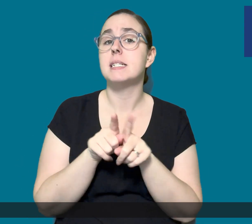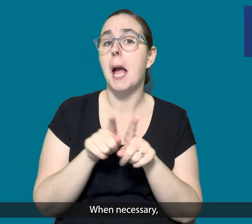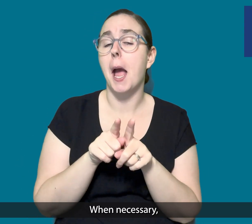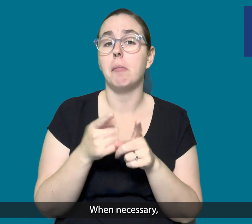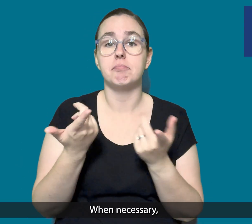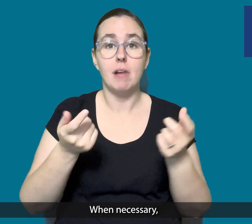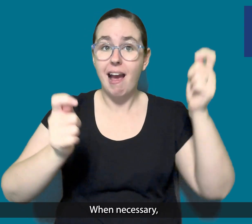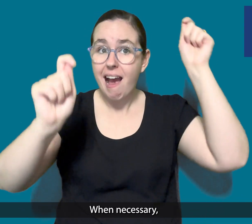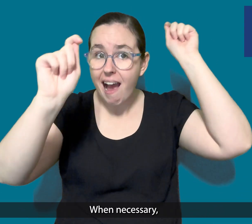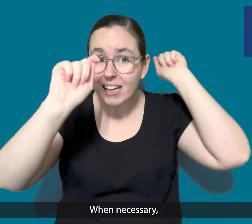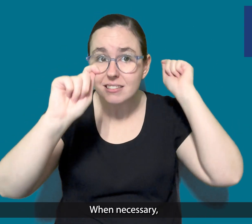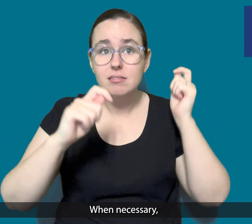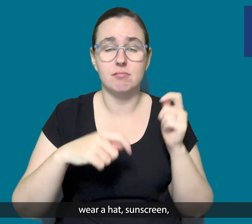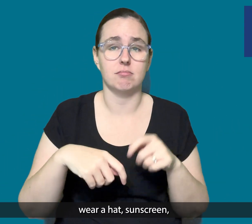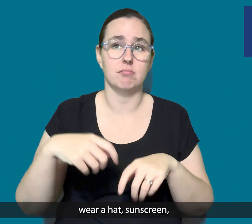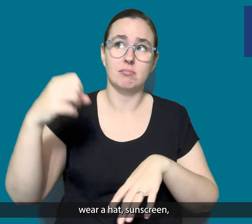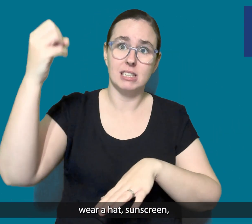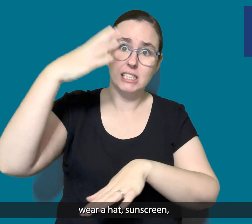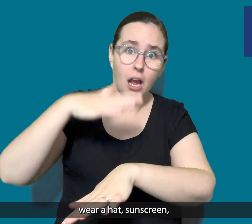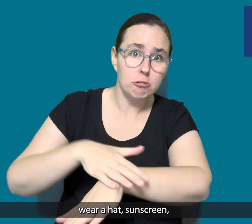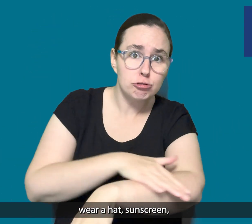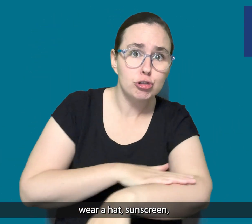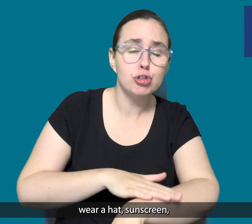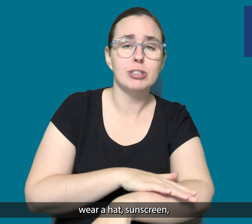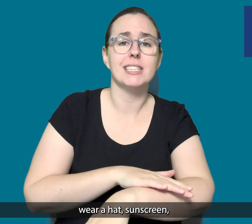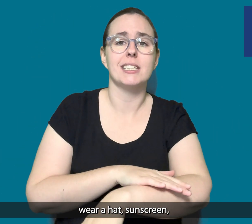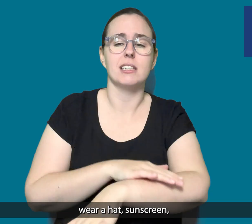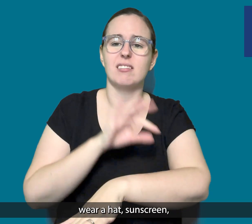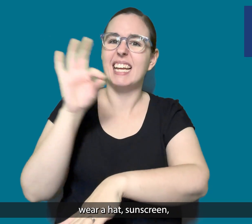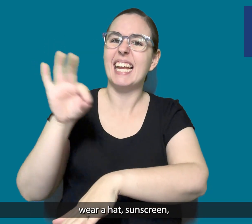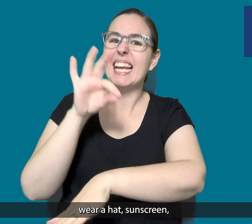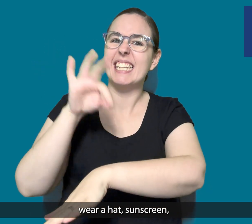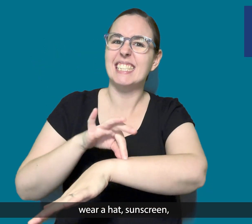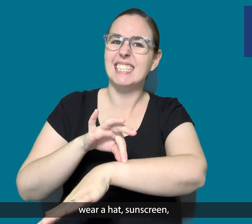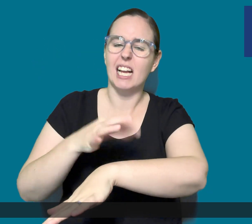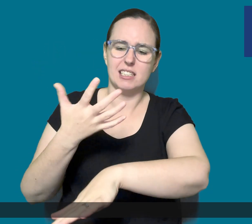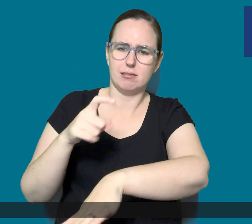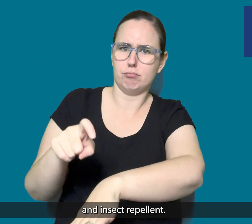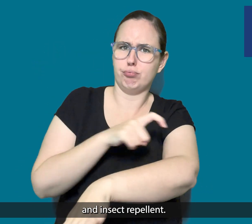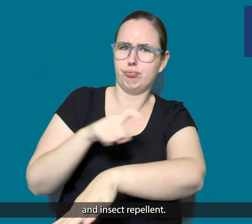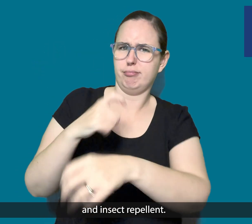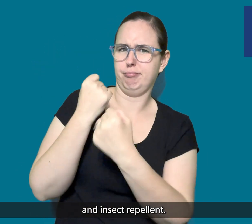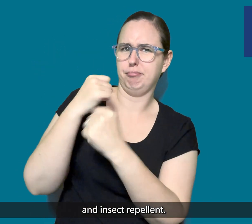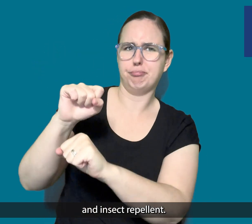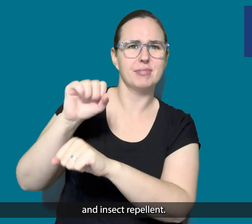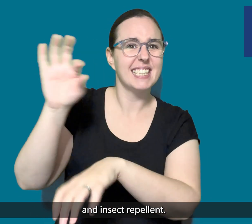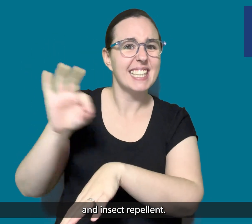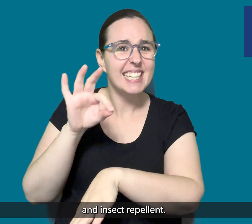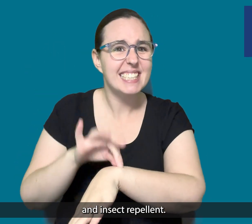When necessary, wear a hat, sunscreen and insect repellent.